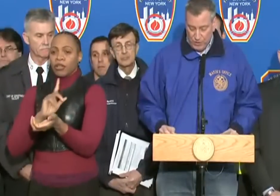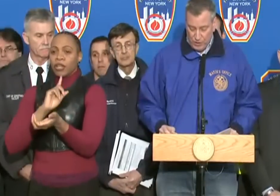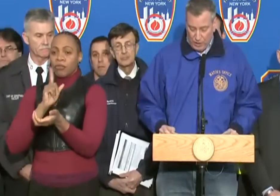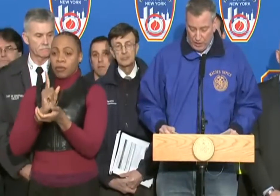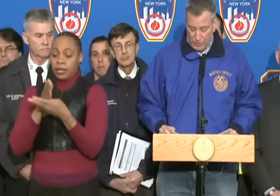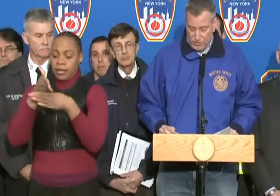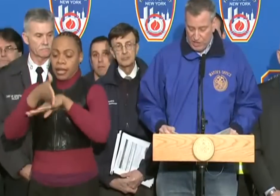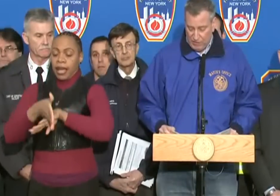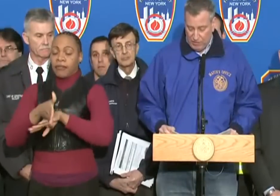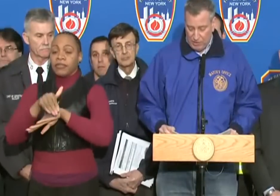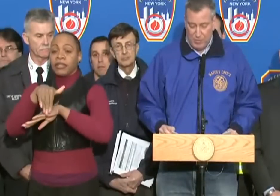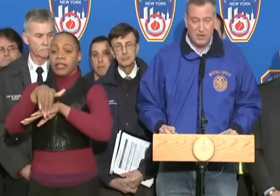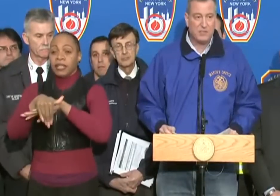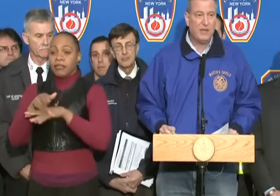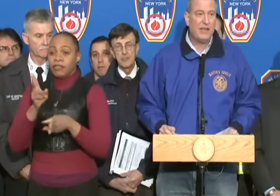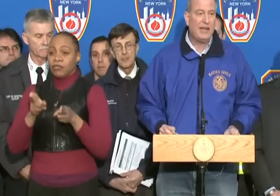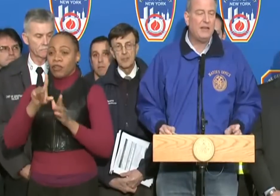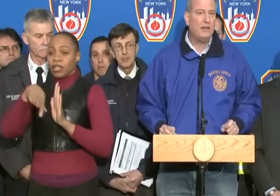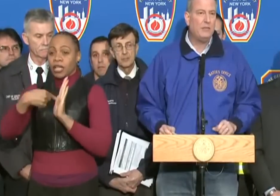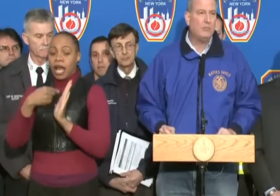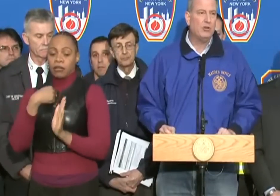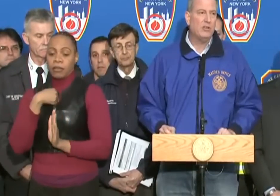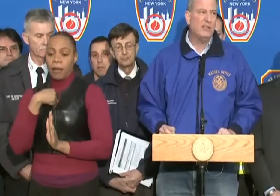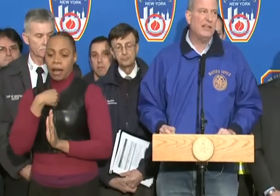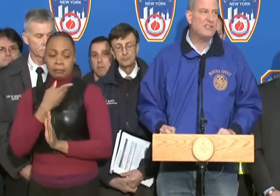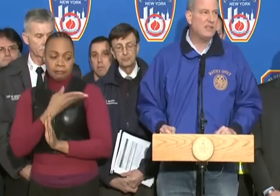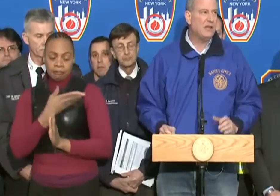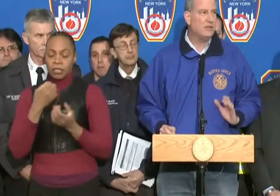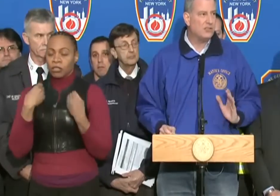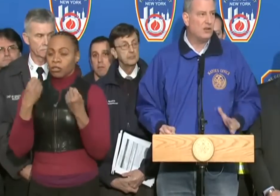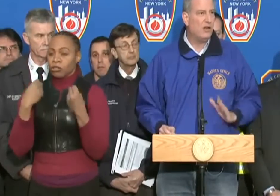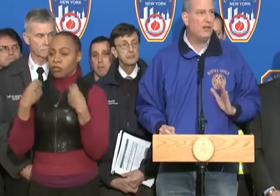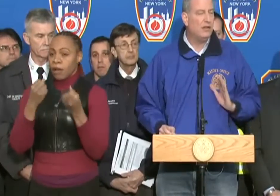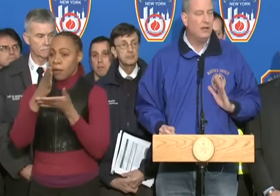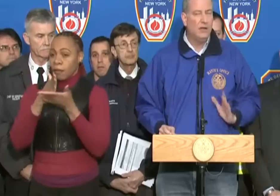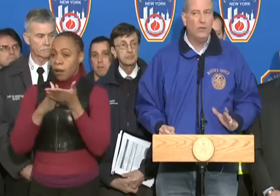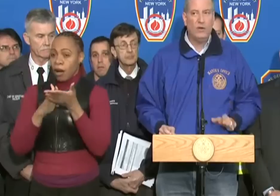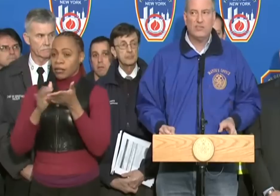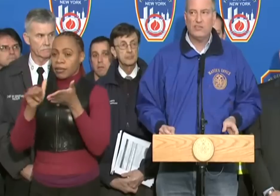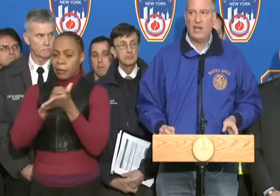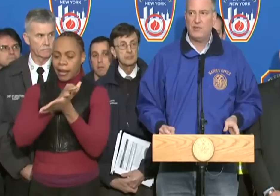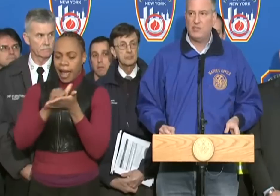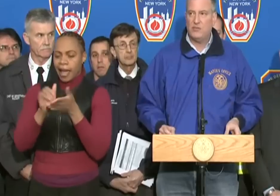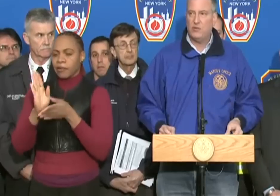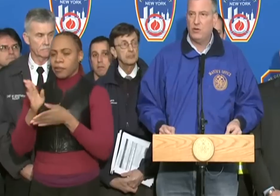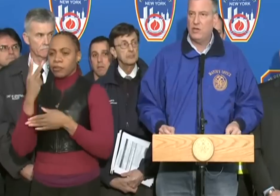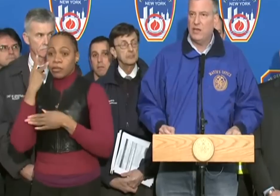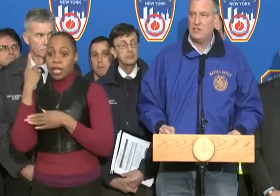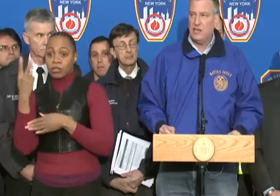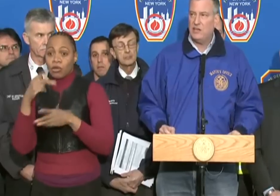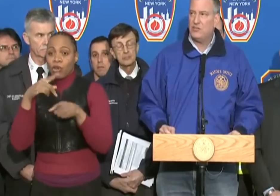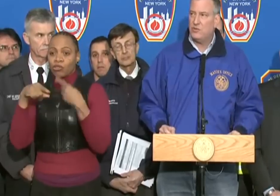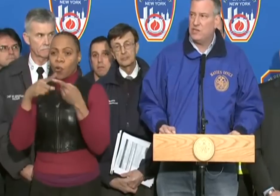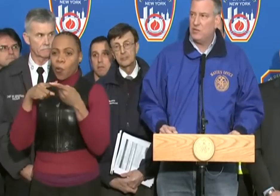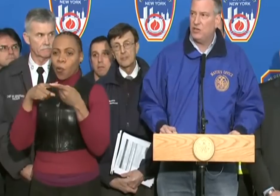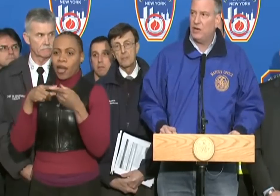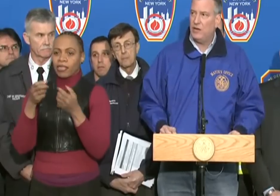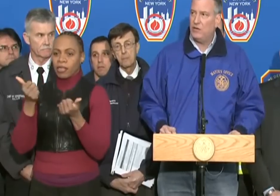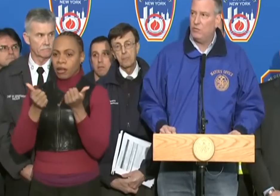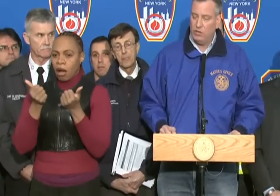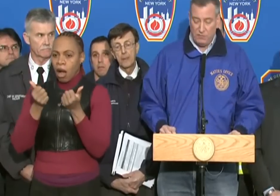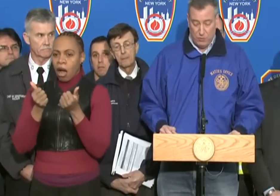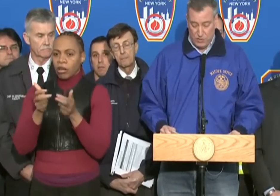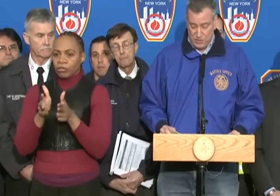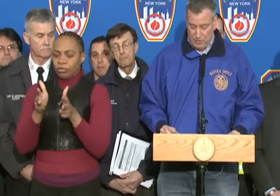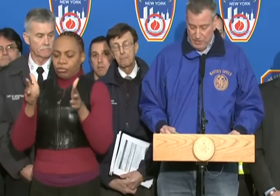hour. I was driving around parts of Manhattan and Brooklyn last night and saw that once the traffic was off the road again, sanitation was able to go